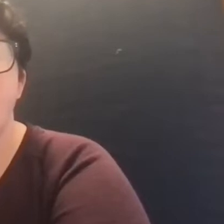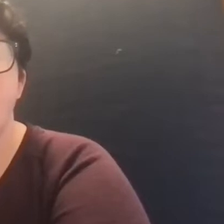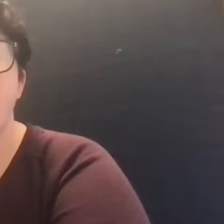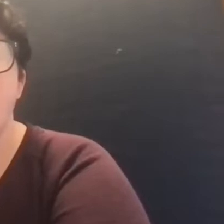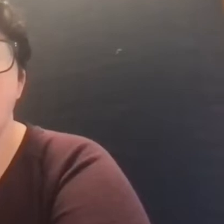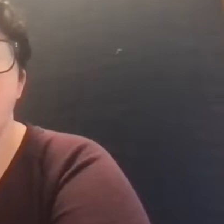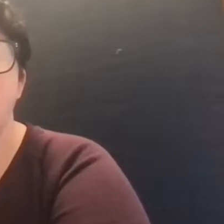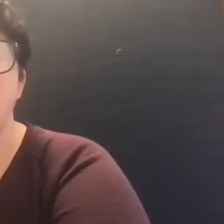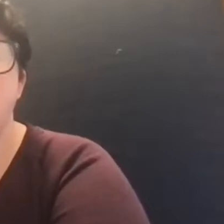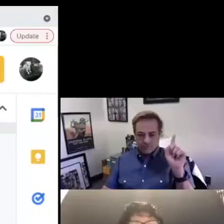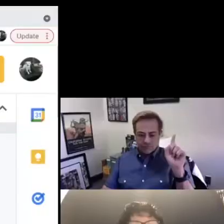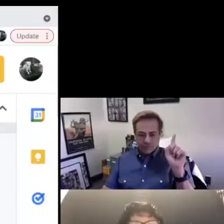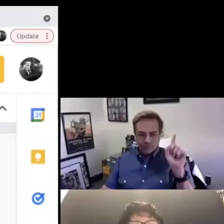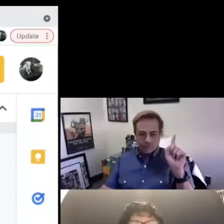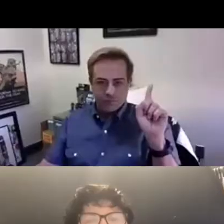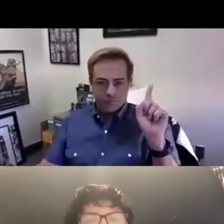One moment.